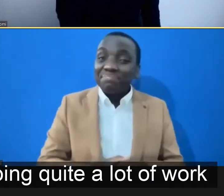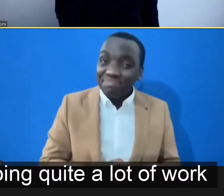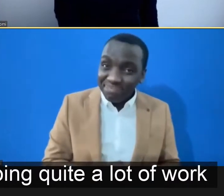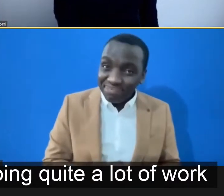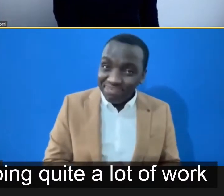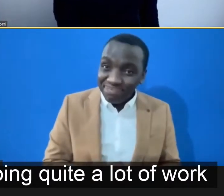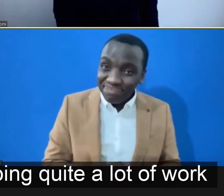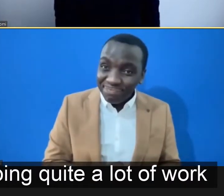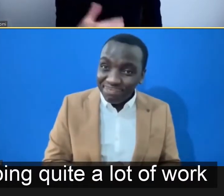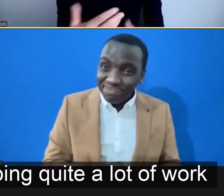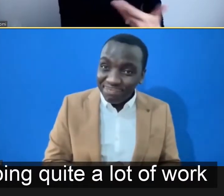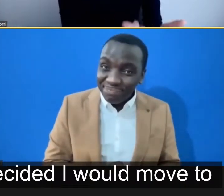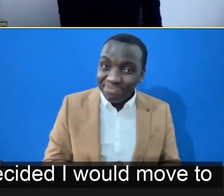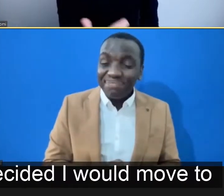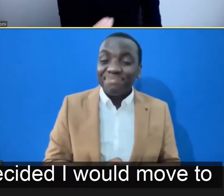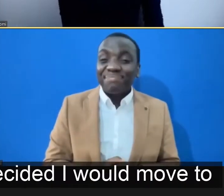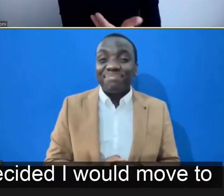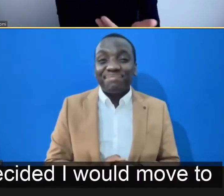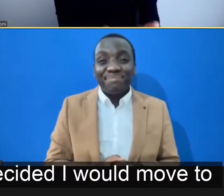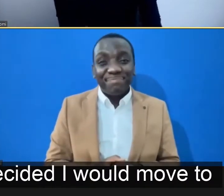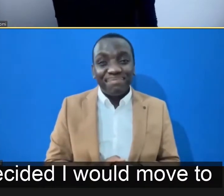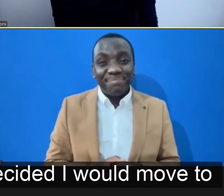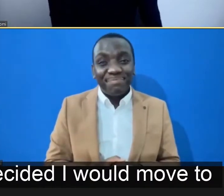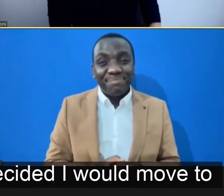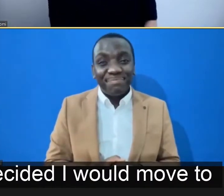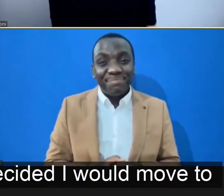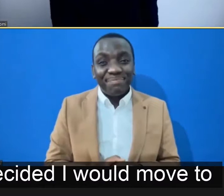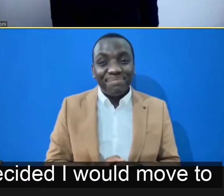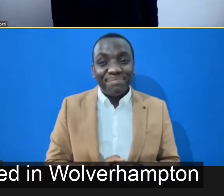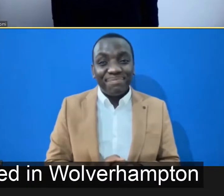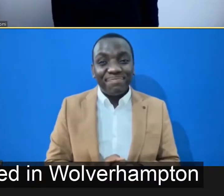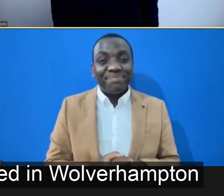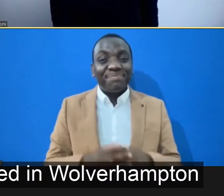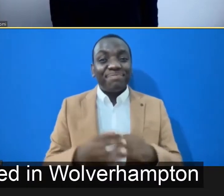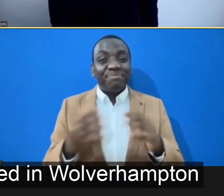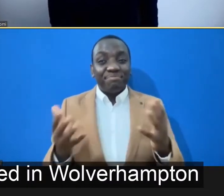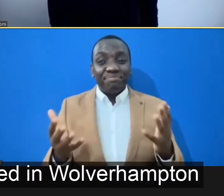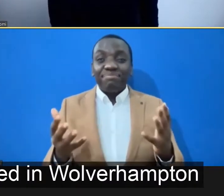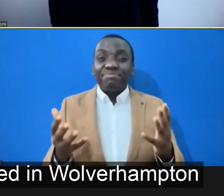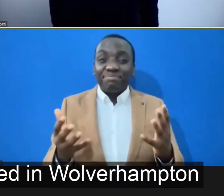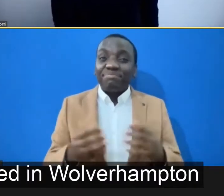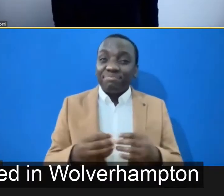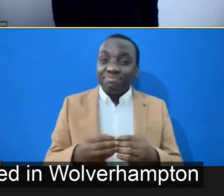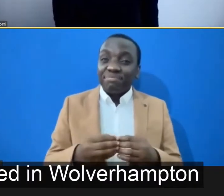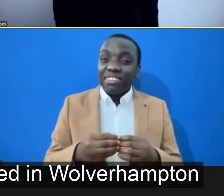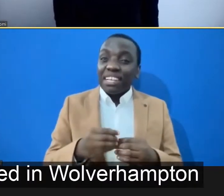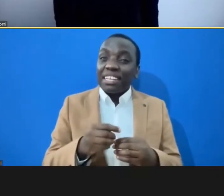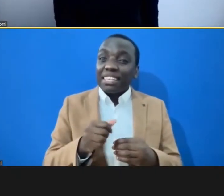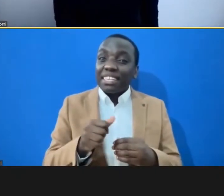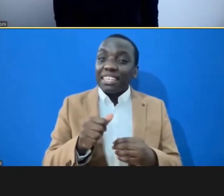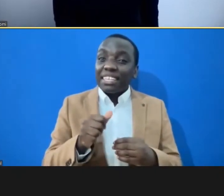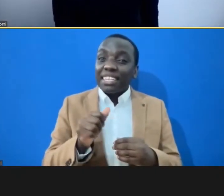have been doing quite a lot of work remotely, and then eventually I decided I would move to Zebra Access so that I'm based in Wolverhampton.